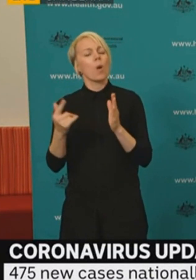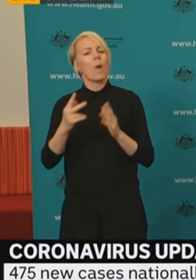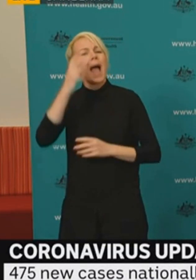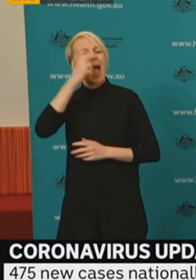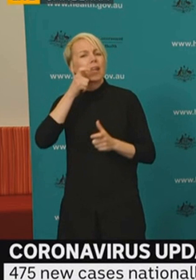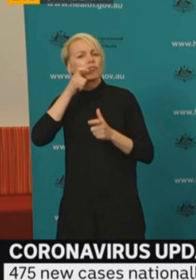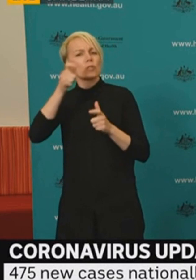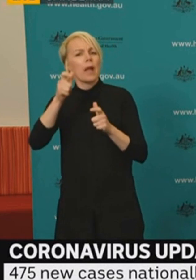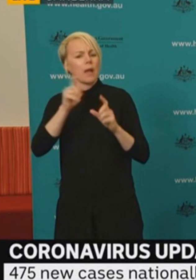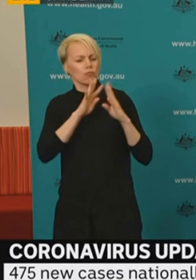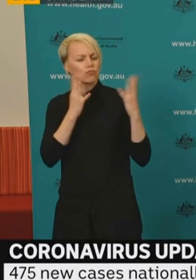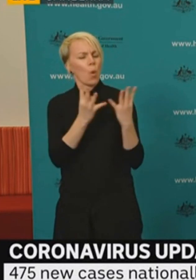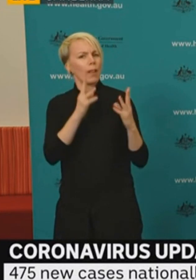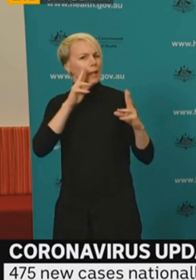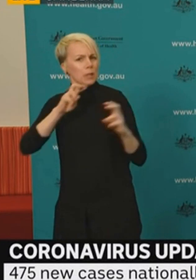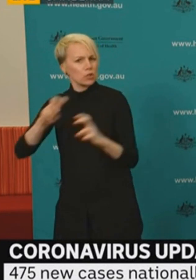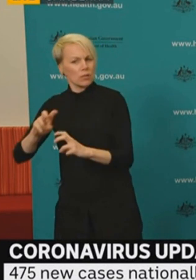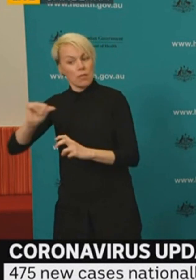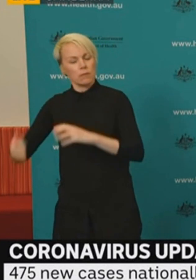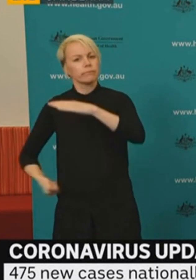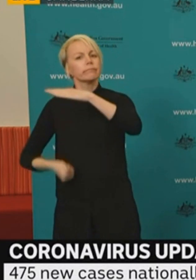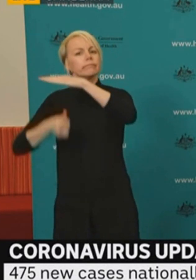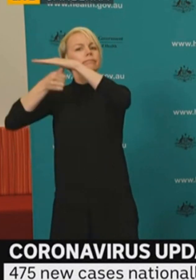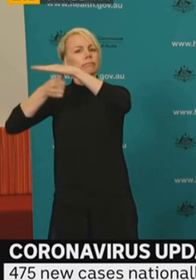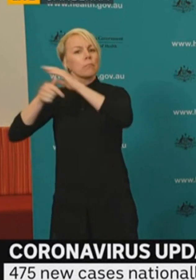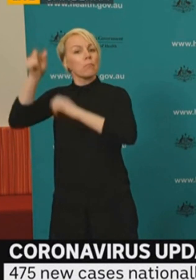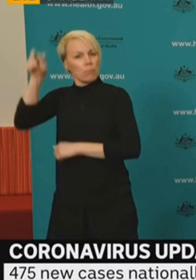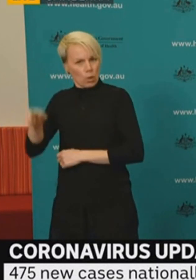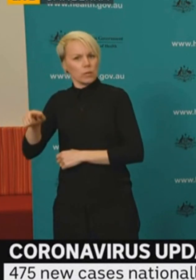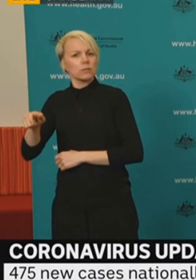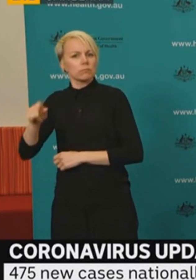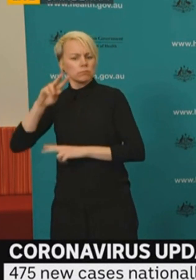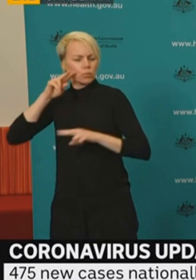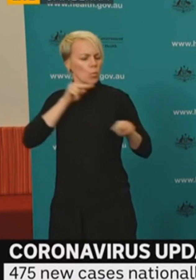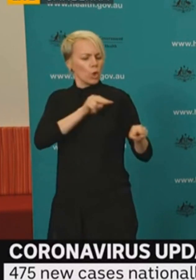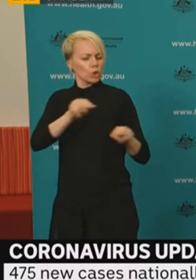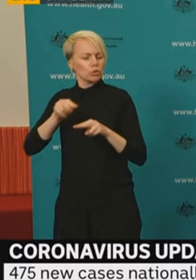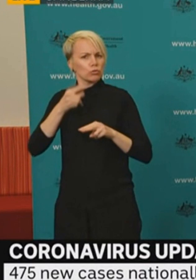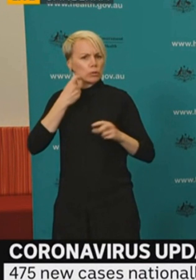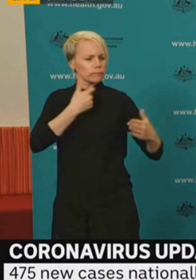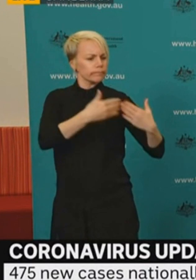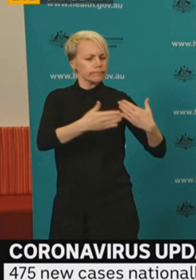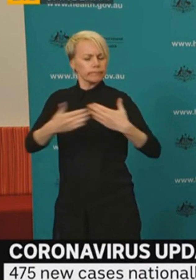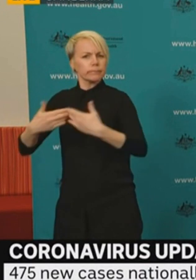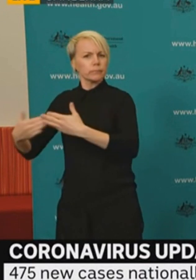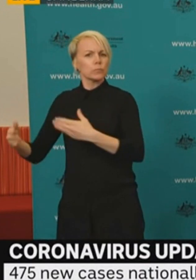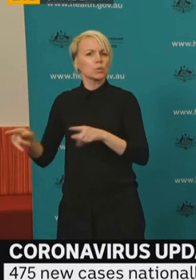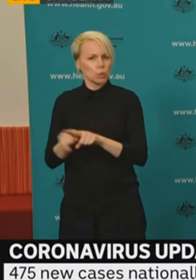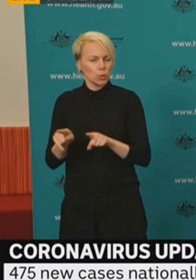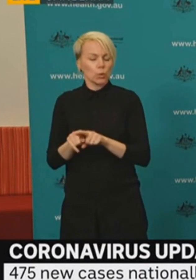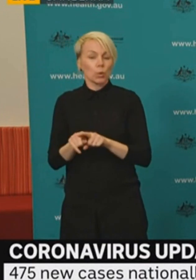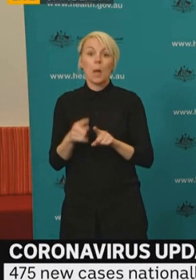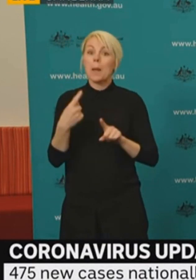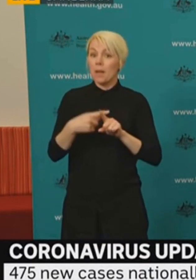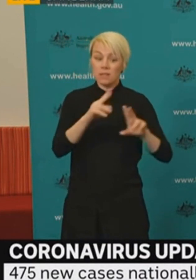Janet Anderson, and of course in partnership with the aged care providers in Victoria and with families